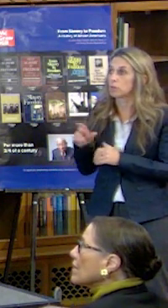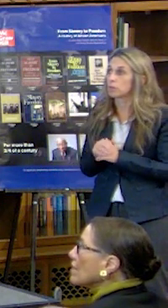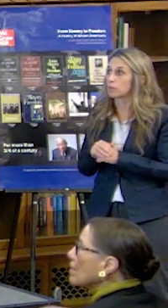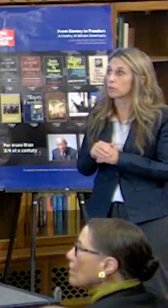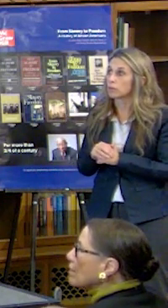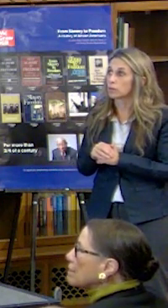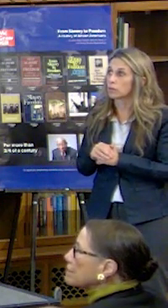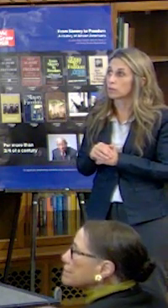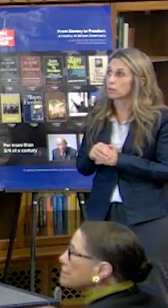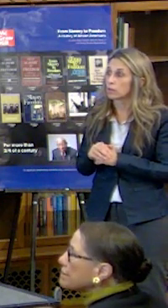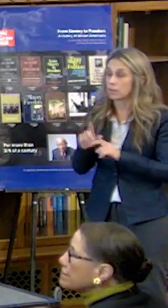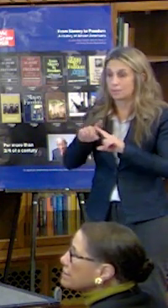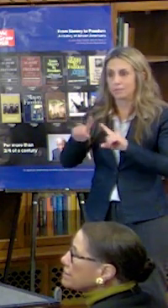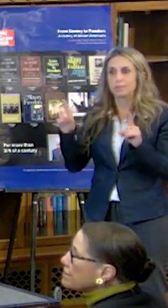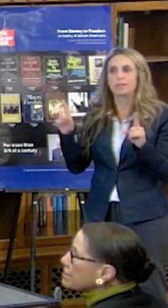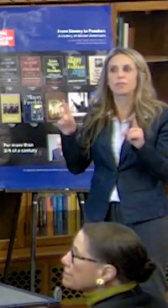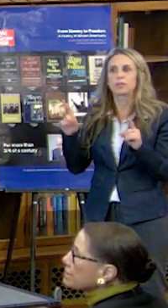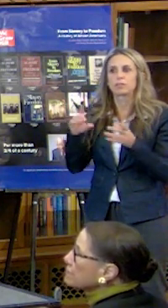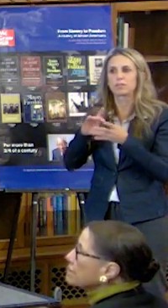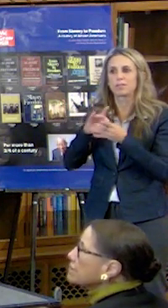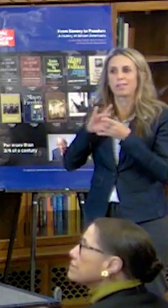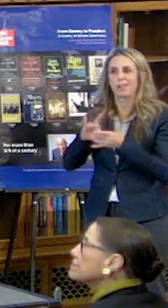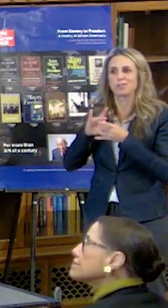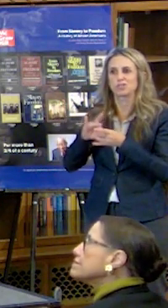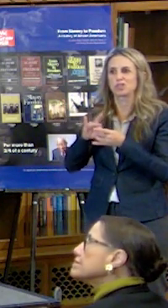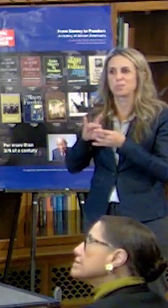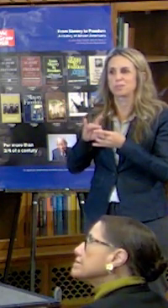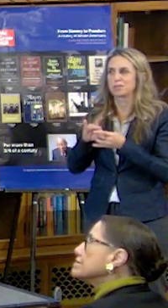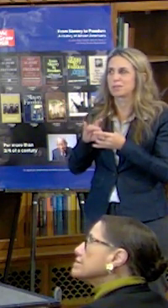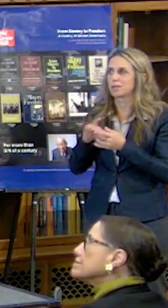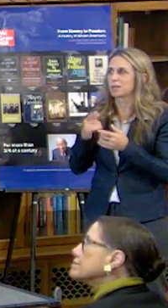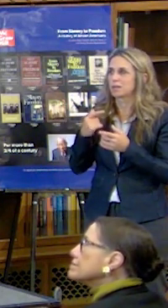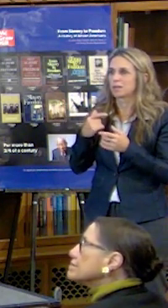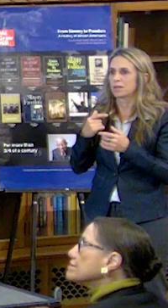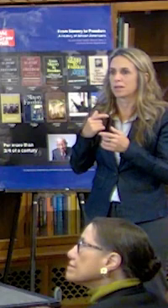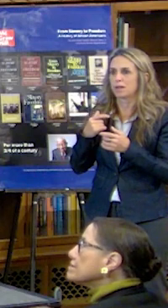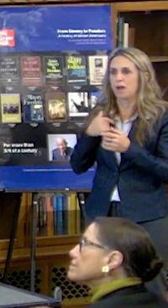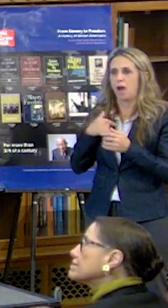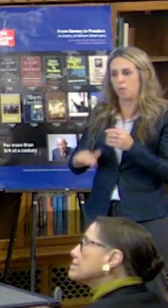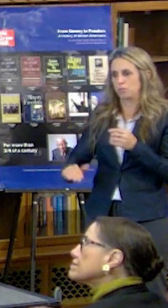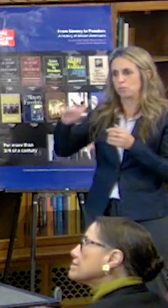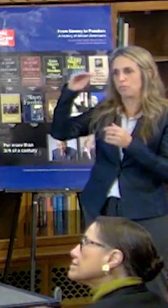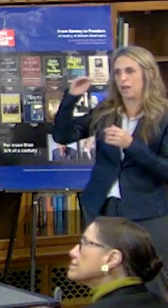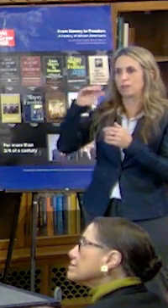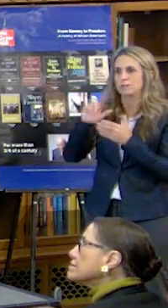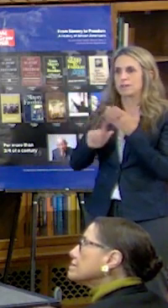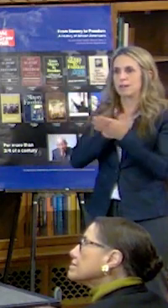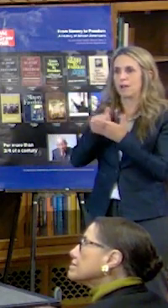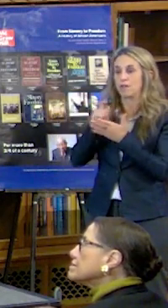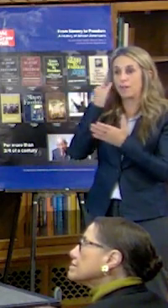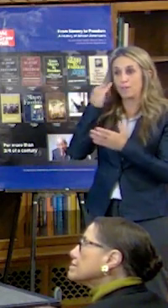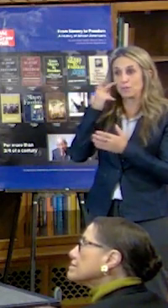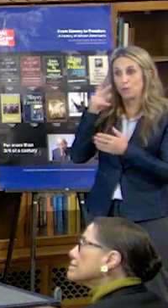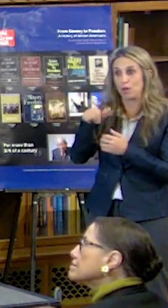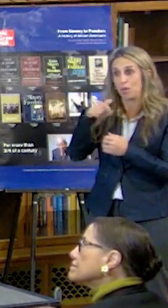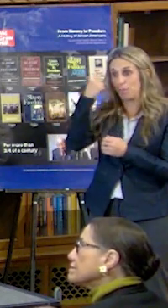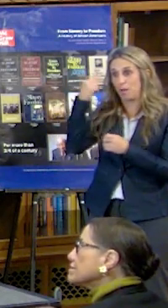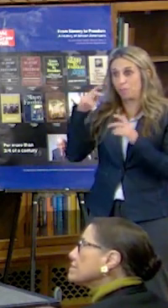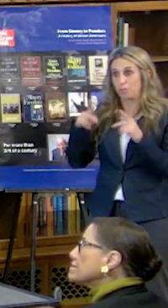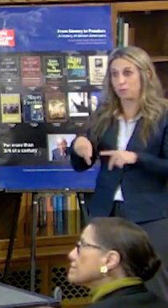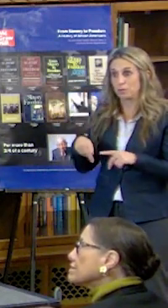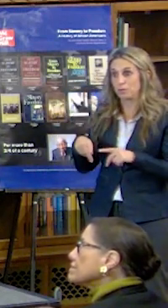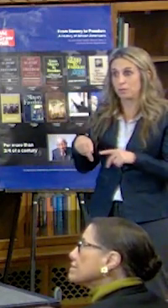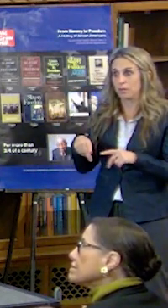also differ you know I came through came up in where saw another black person and